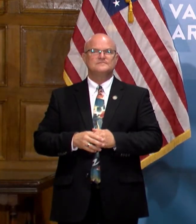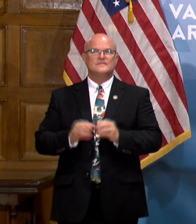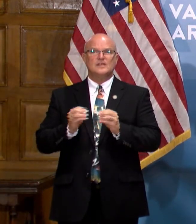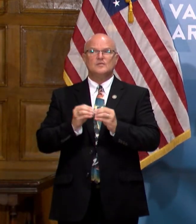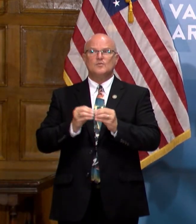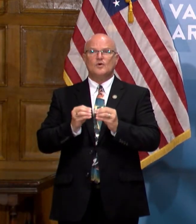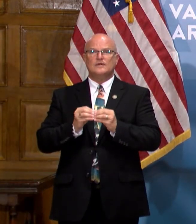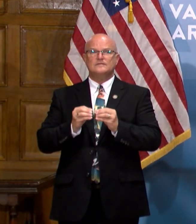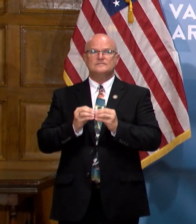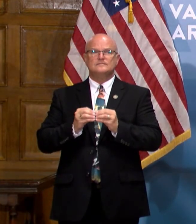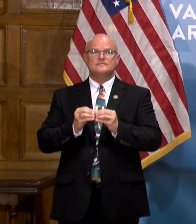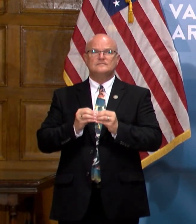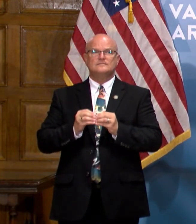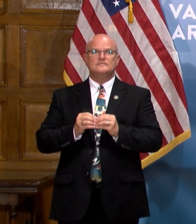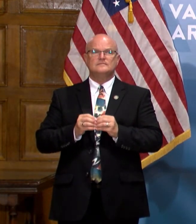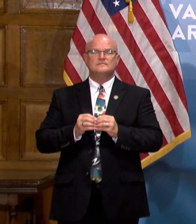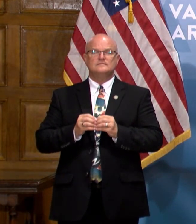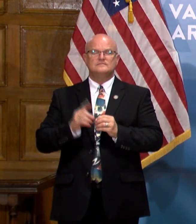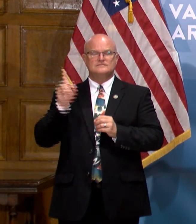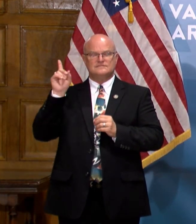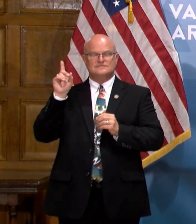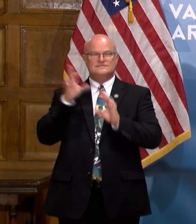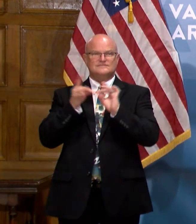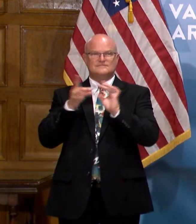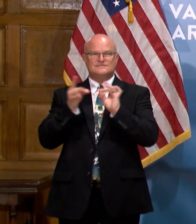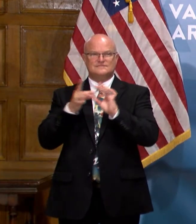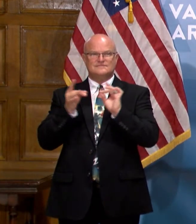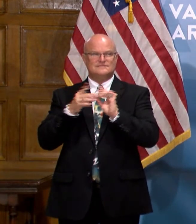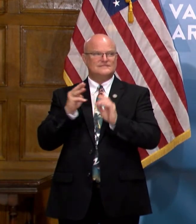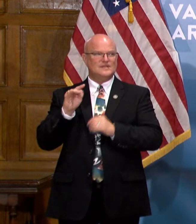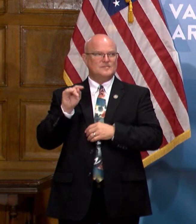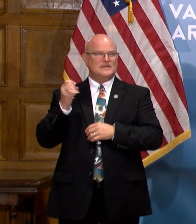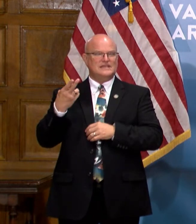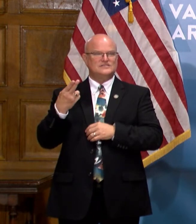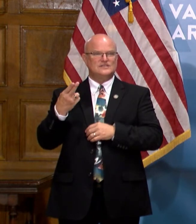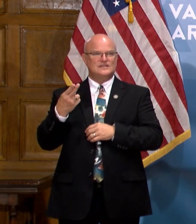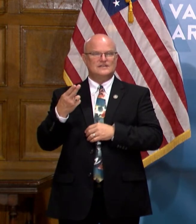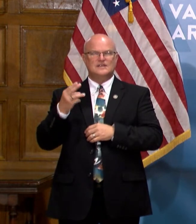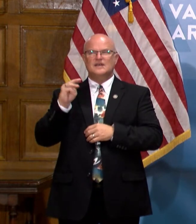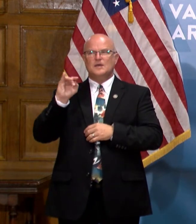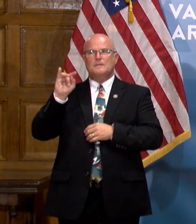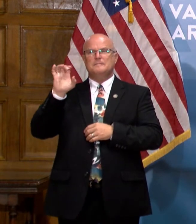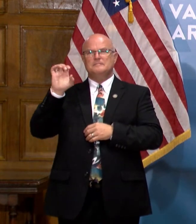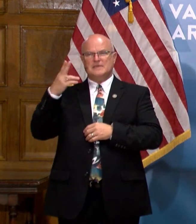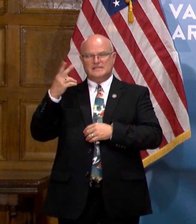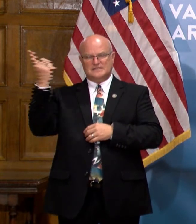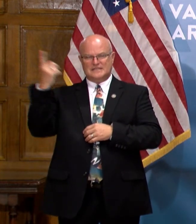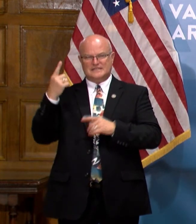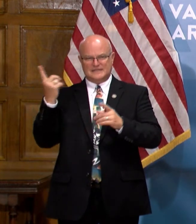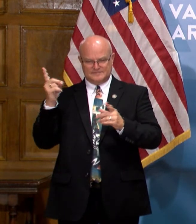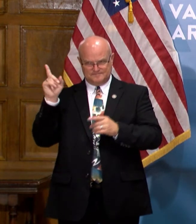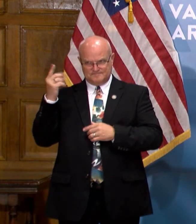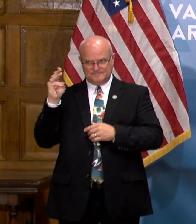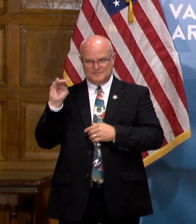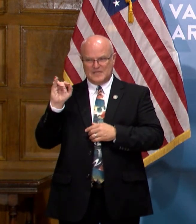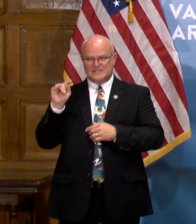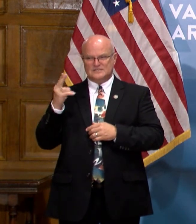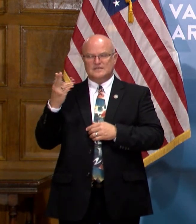Anything else? Yes, Governor, it's Mitch. All right, Mitch, and then we'll come back to the table. Go ahead,